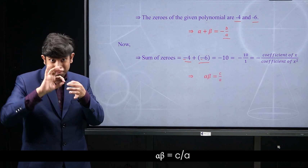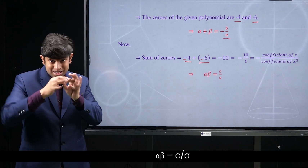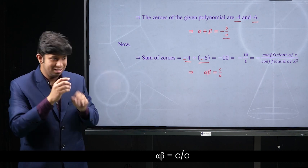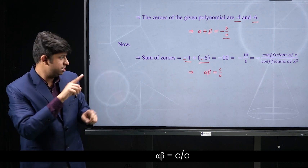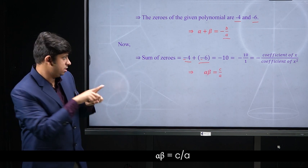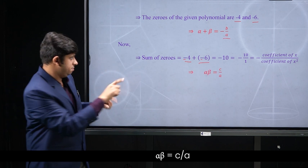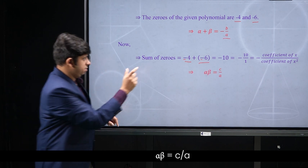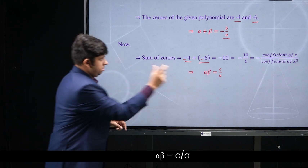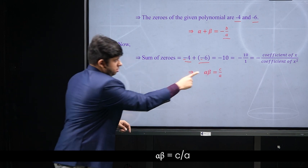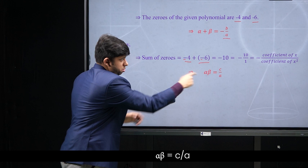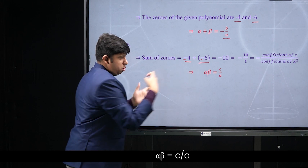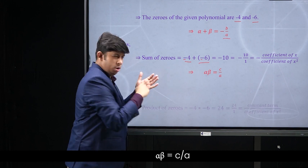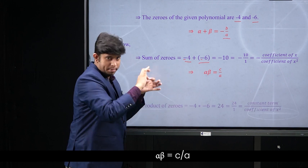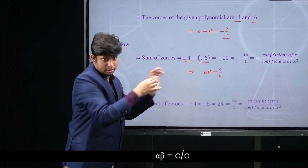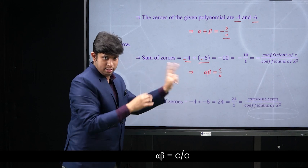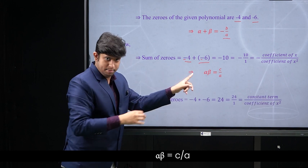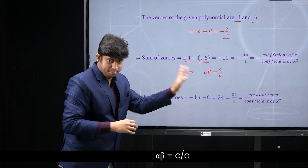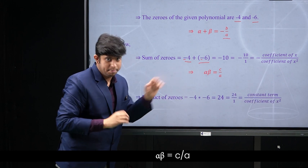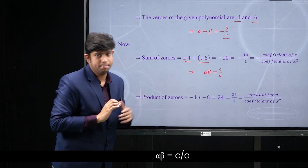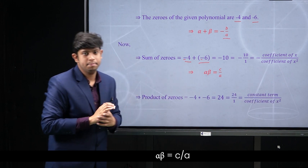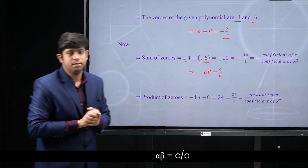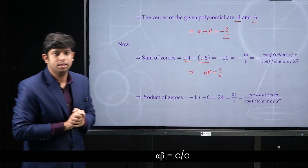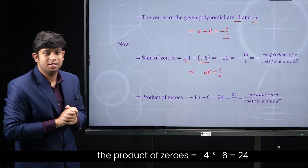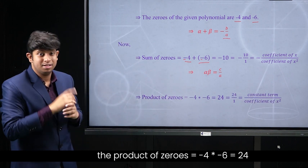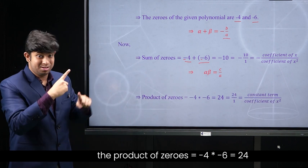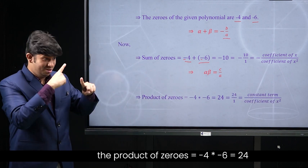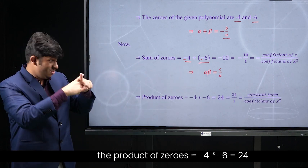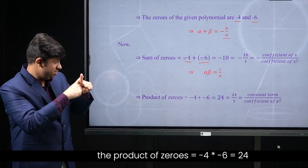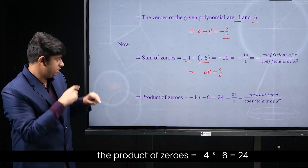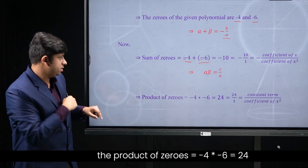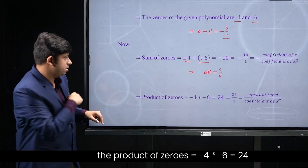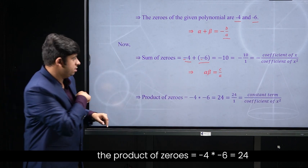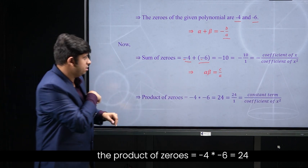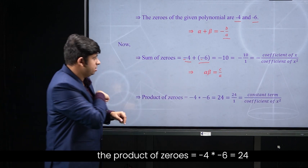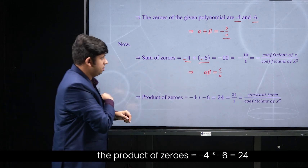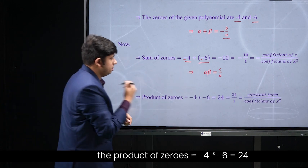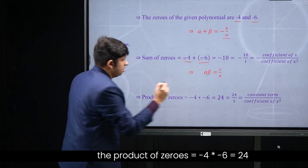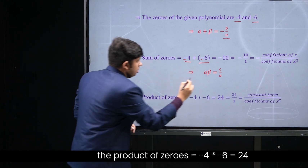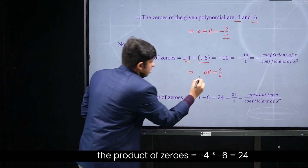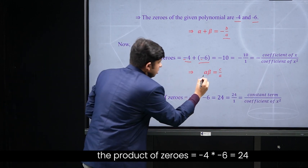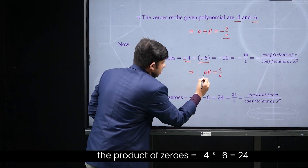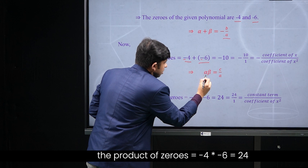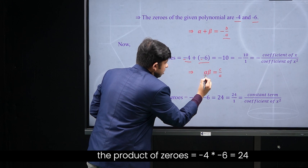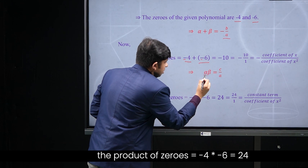into beta is equal to c by a. The product of zeros is equal to minus 4 into minus